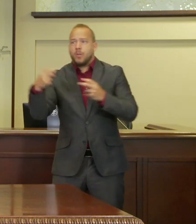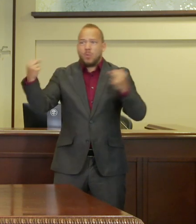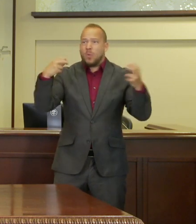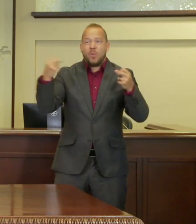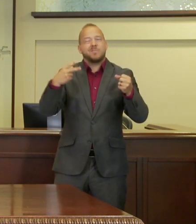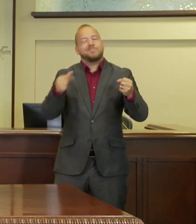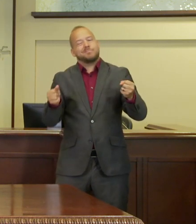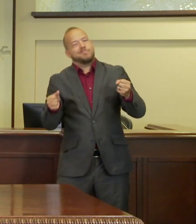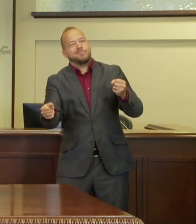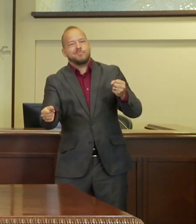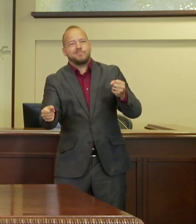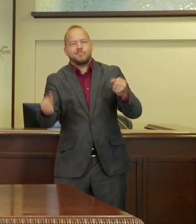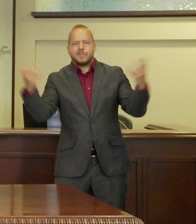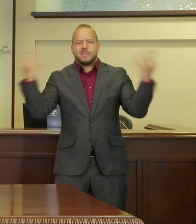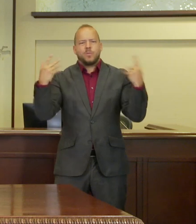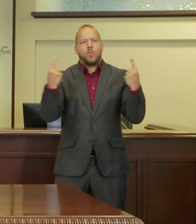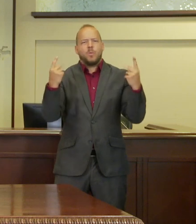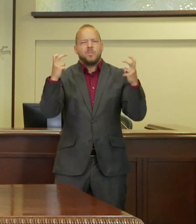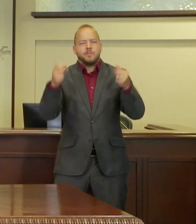thrown at them.